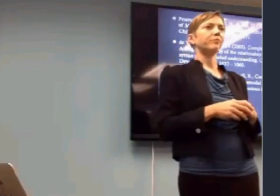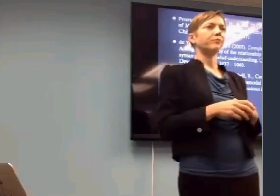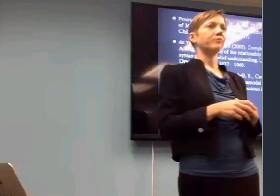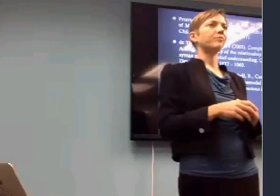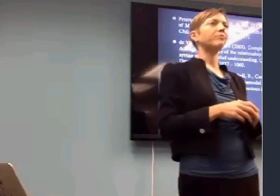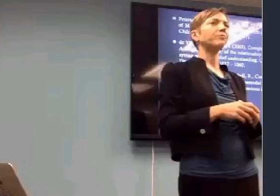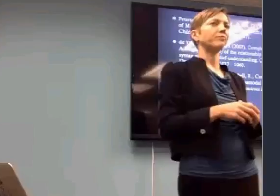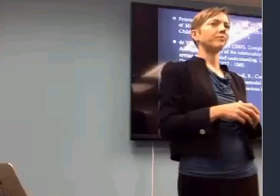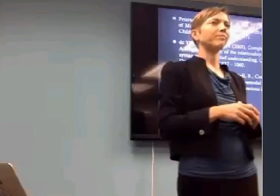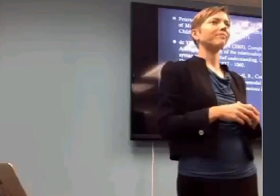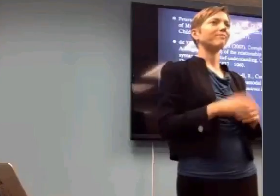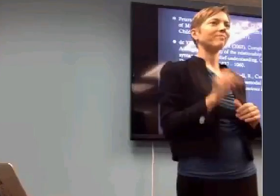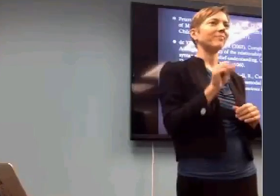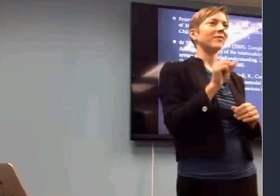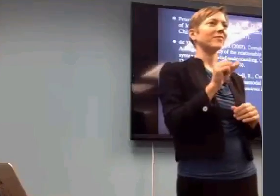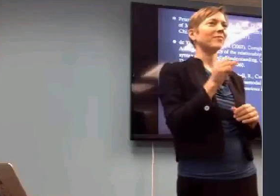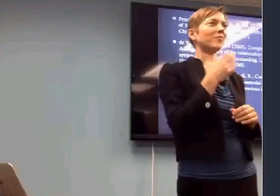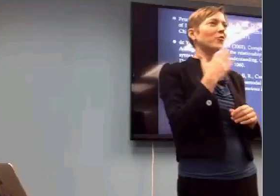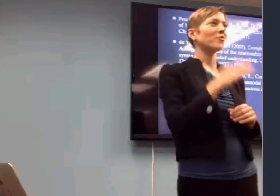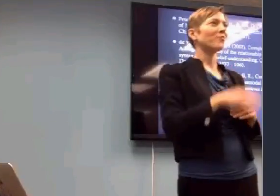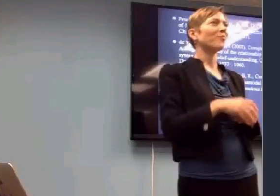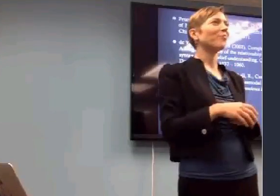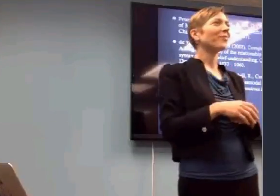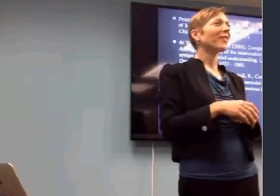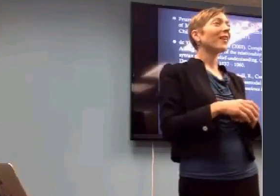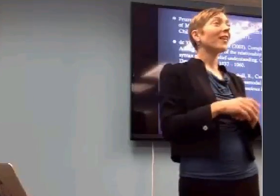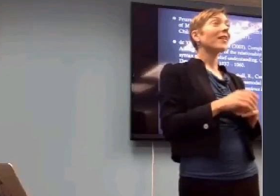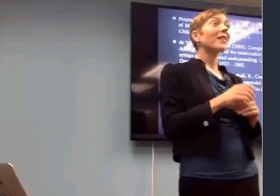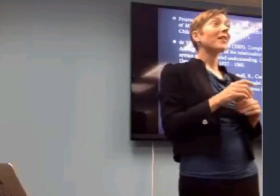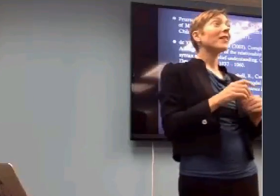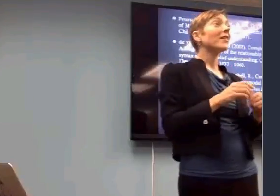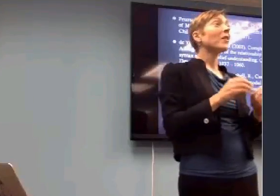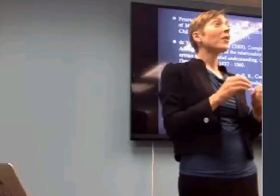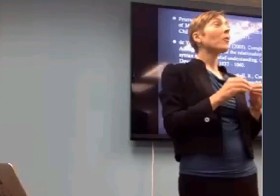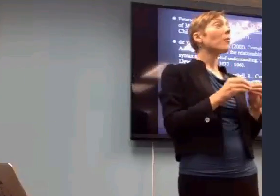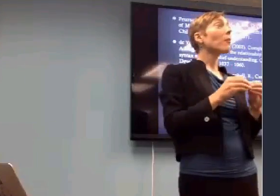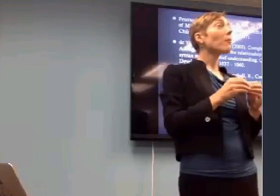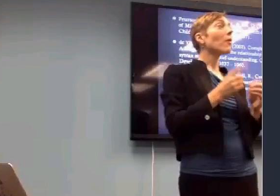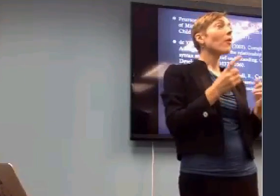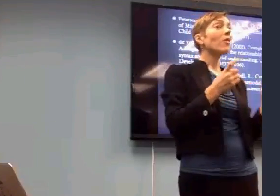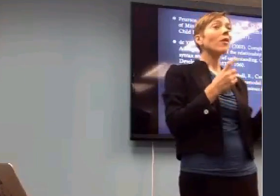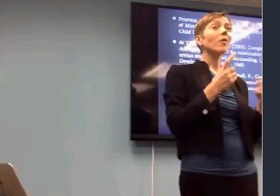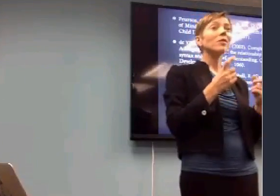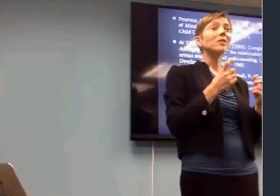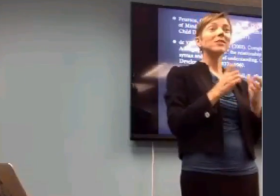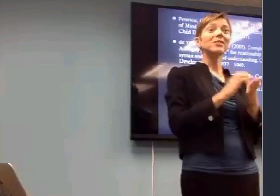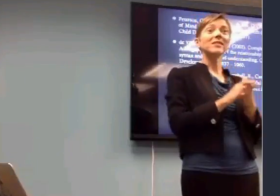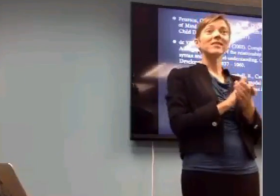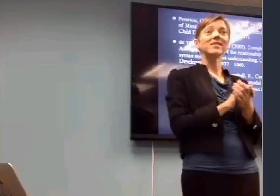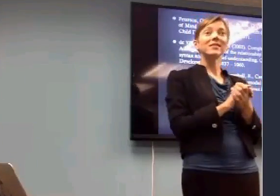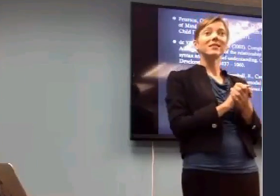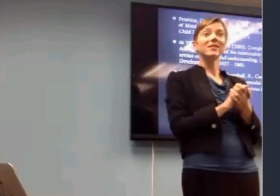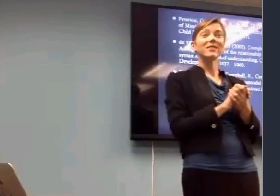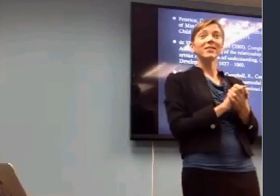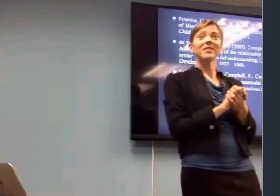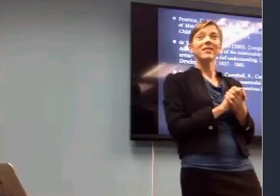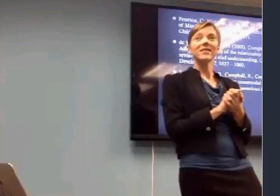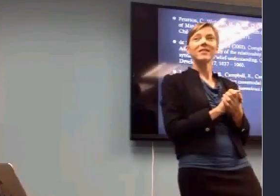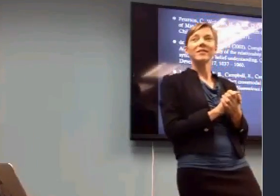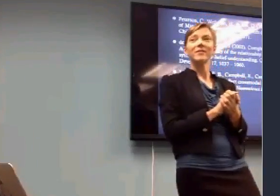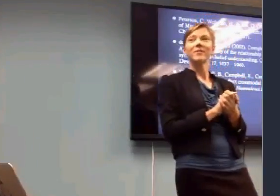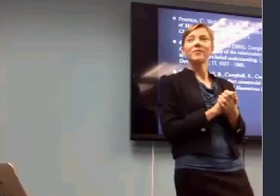as compared to languages using a spoken modality. All right, any further questions?